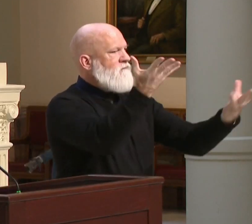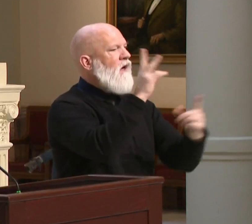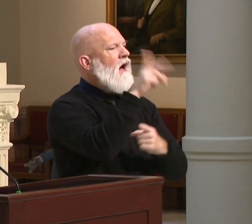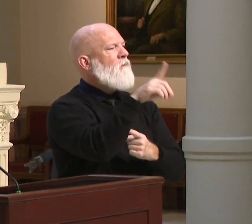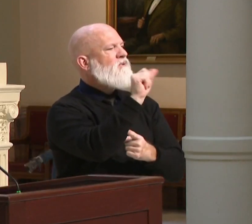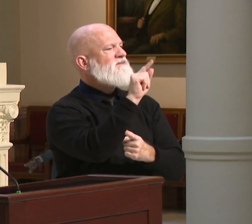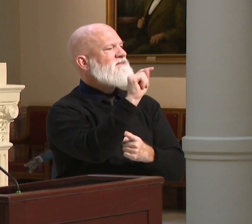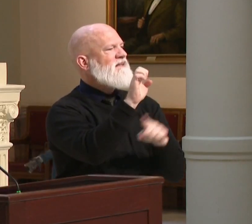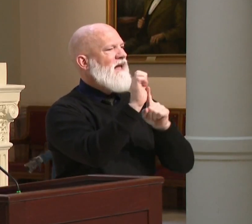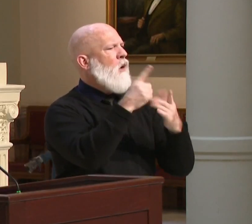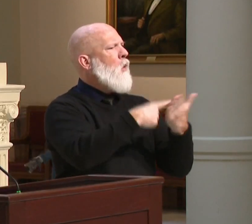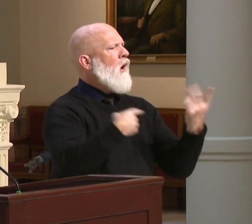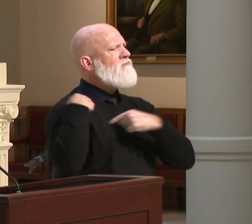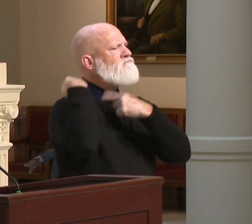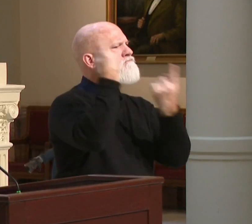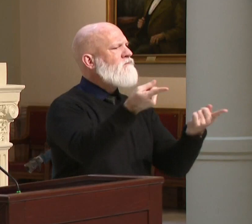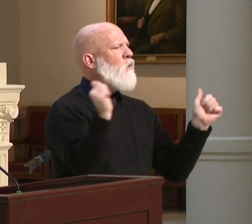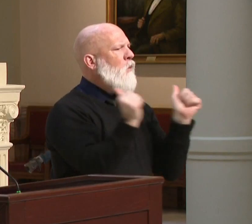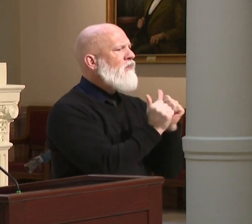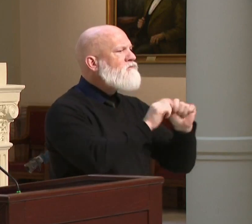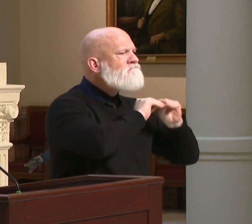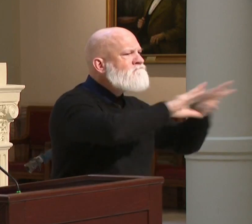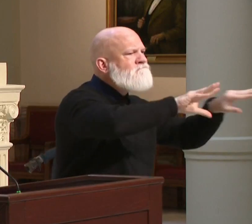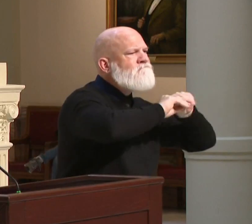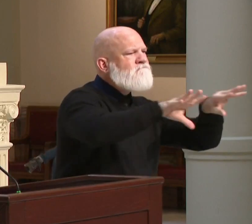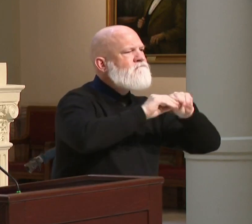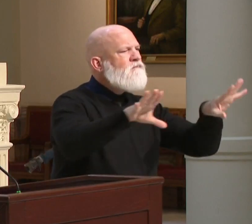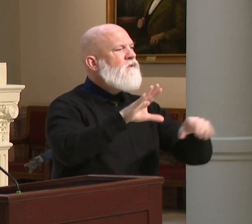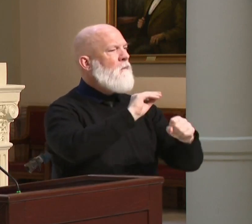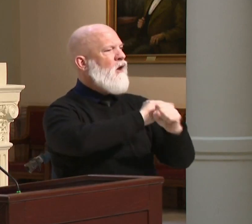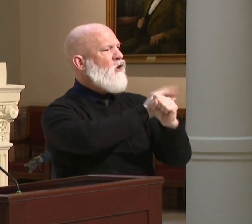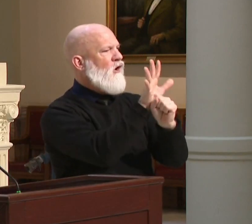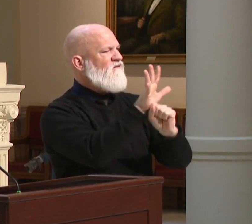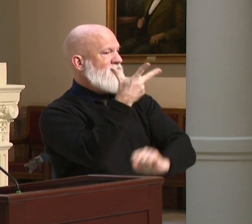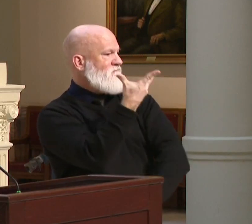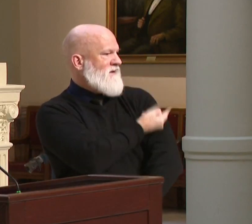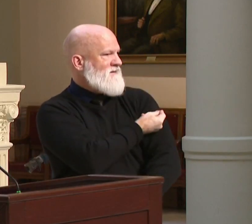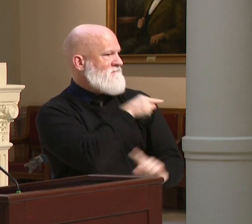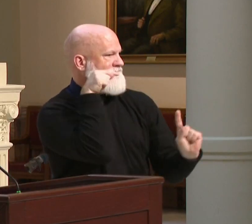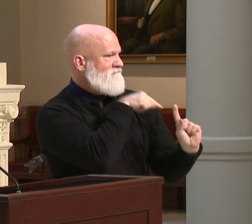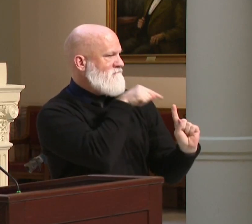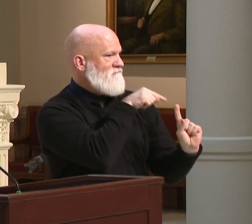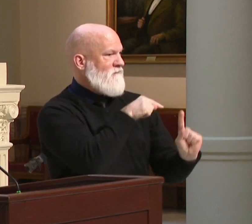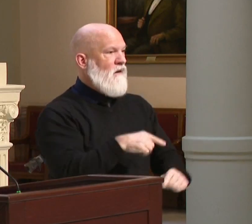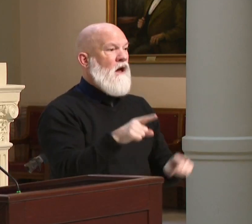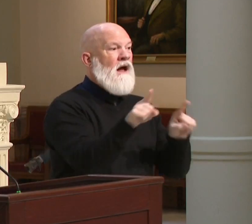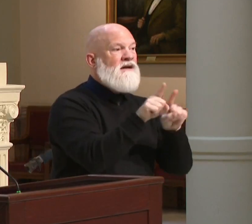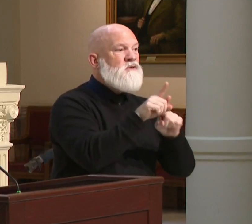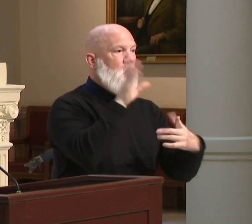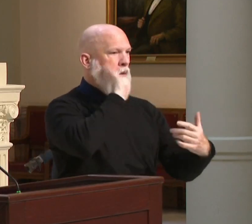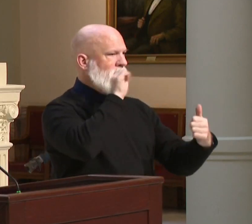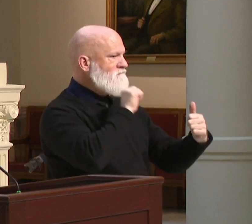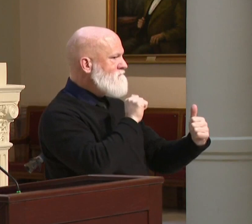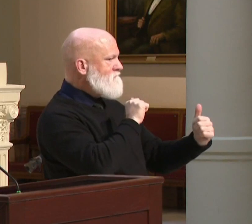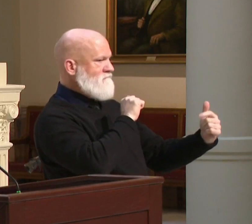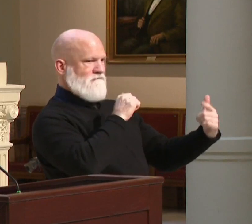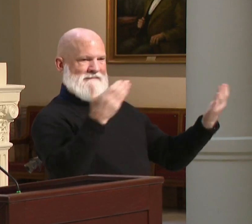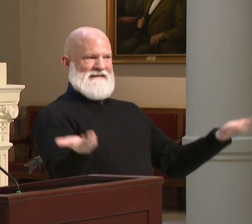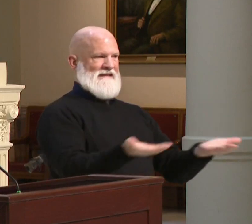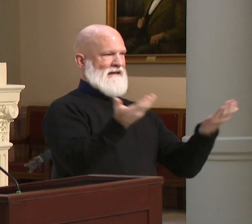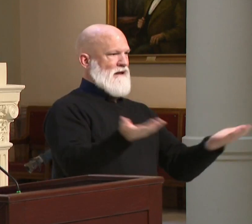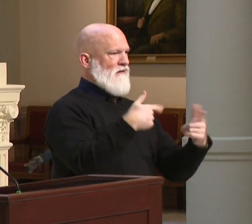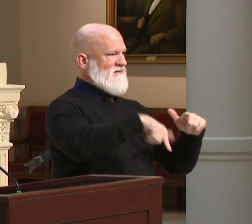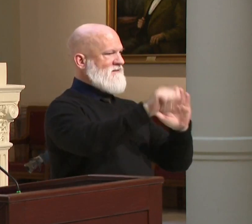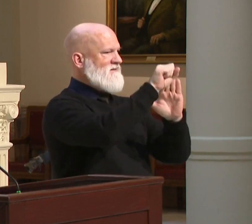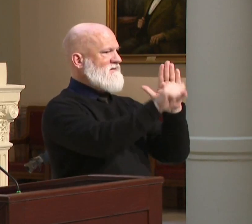of the COVID-19 vaccine as we continue to fight the virus here in the state of Georgia. As you all know,